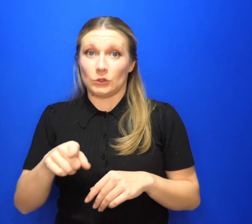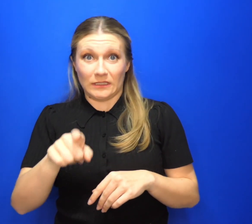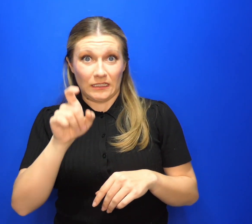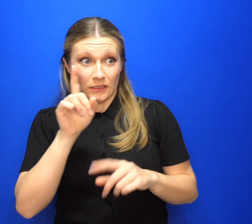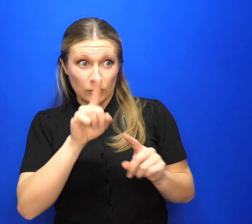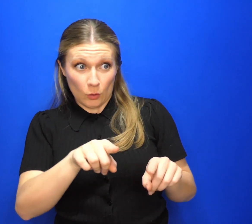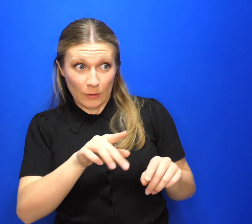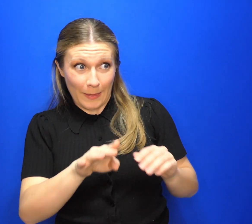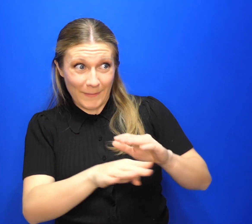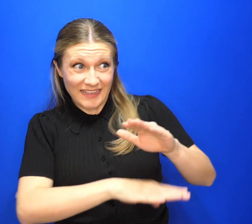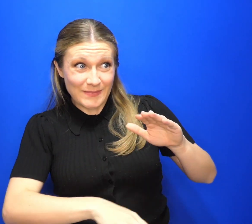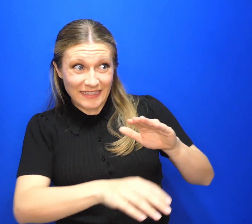tornado alerts?